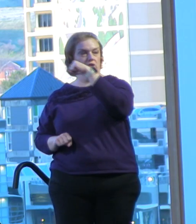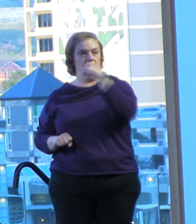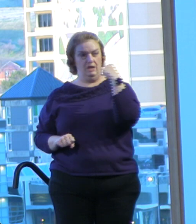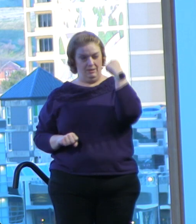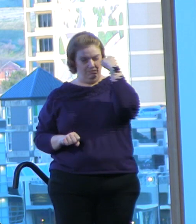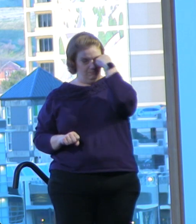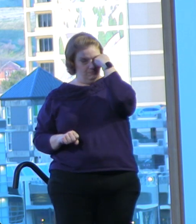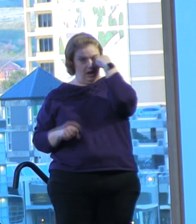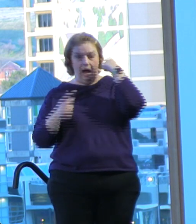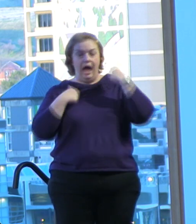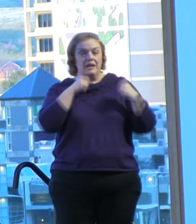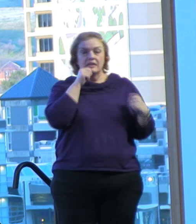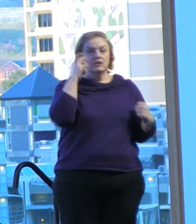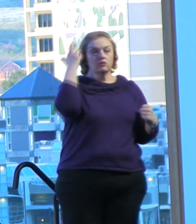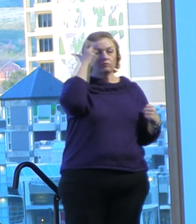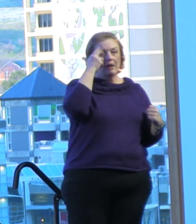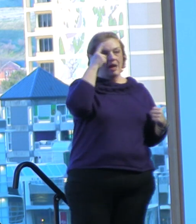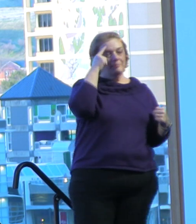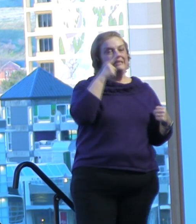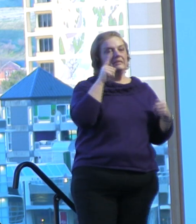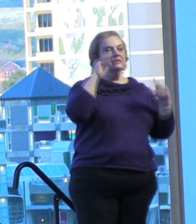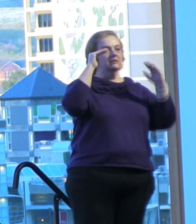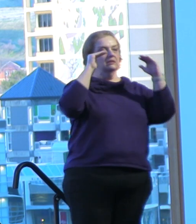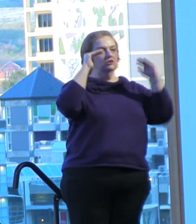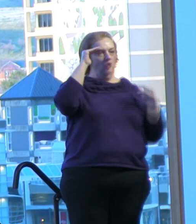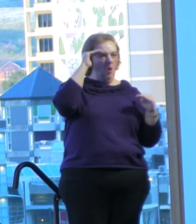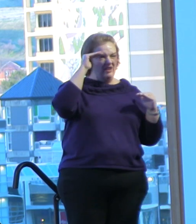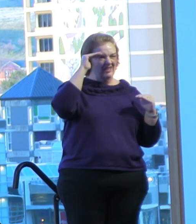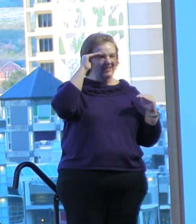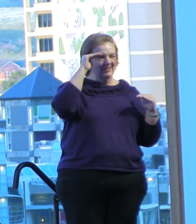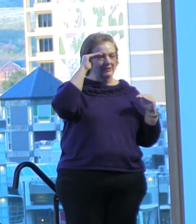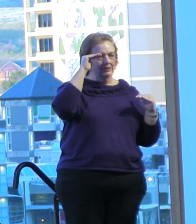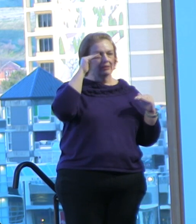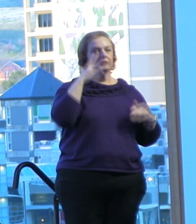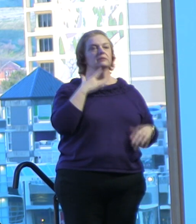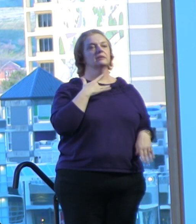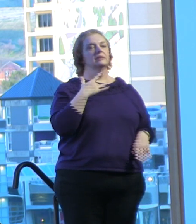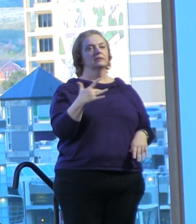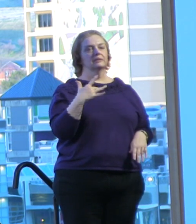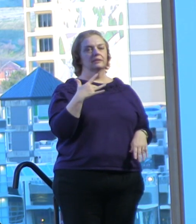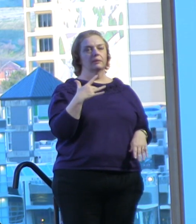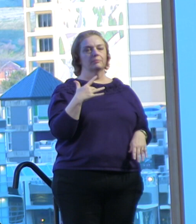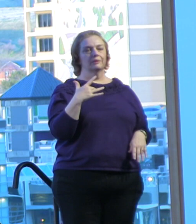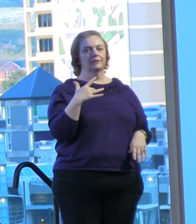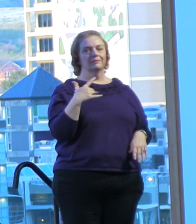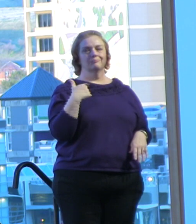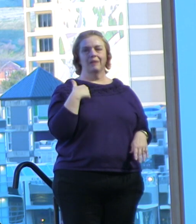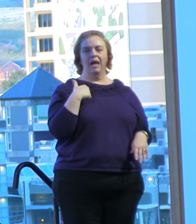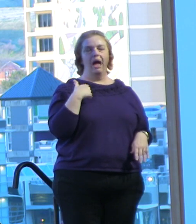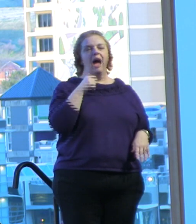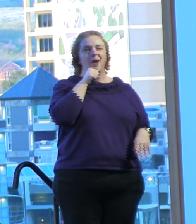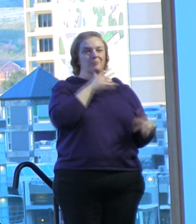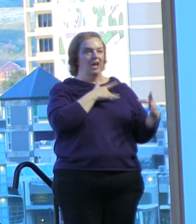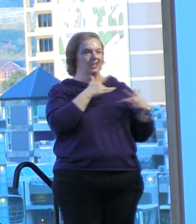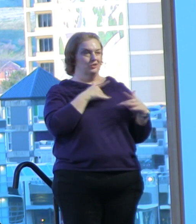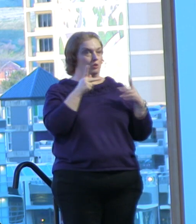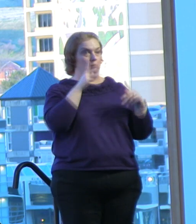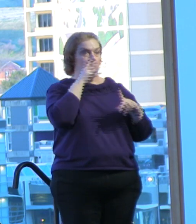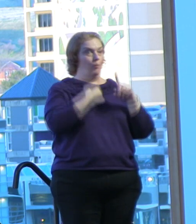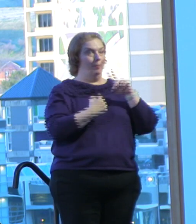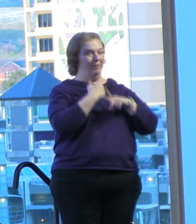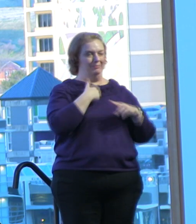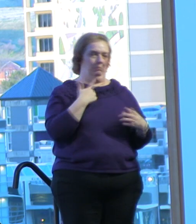I probably didn't realize it either because he was about a foot shorter than me. And normally I'm not in a position where I'm too concerned about my